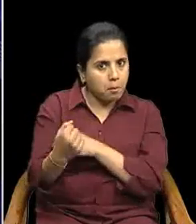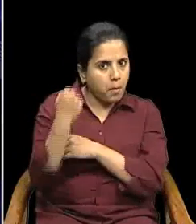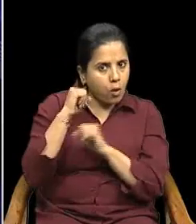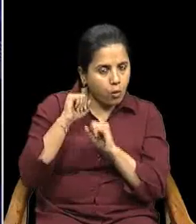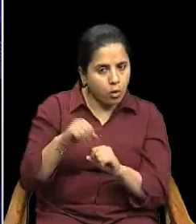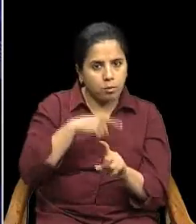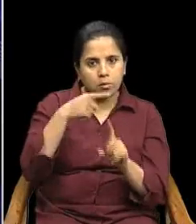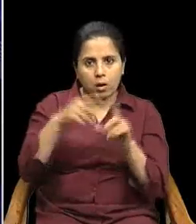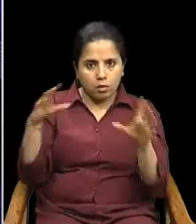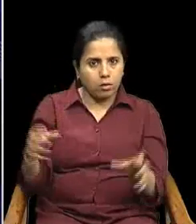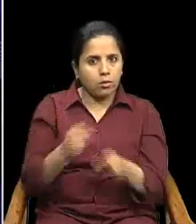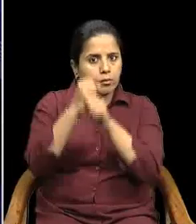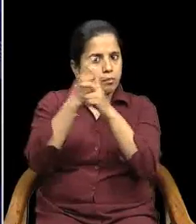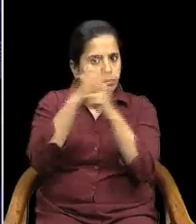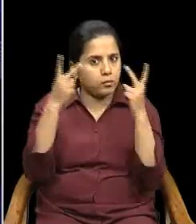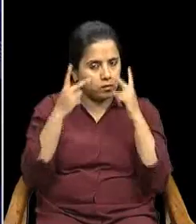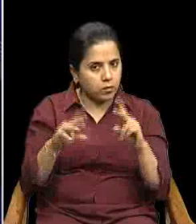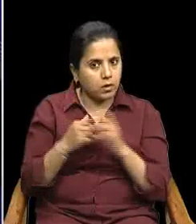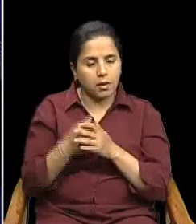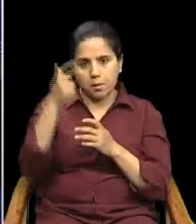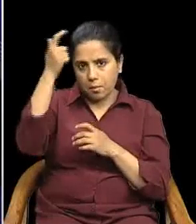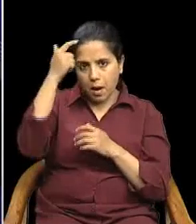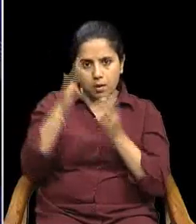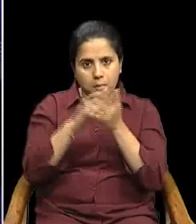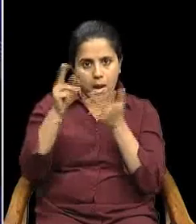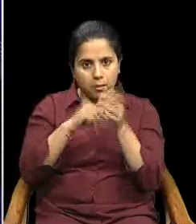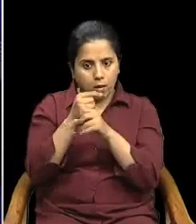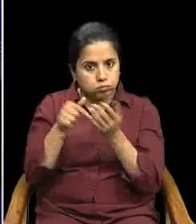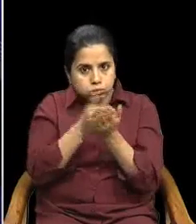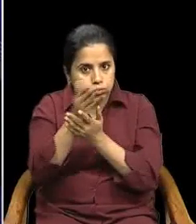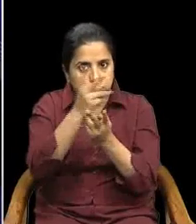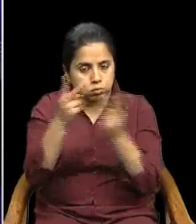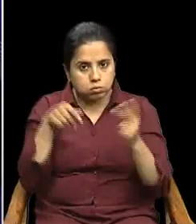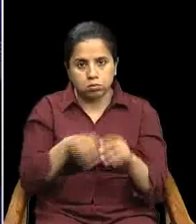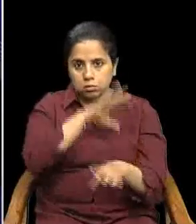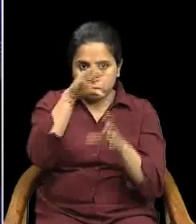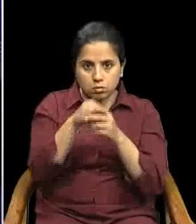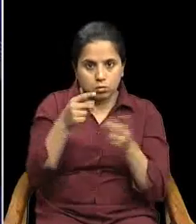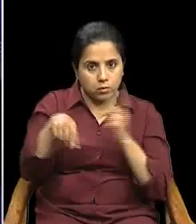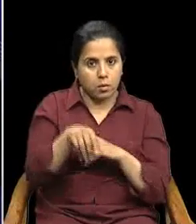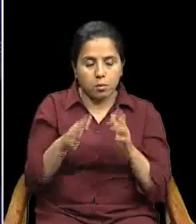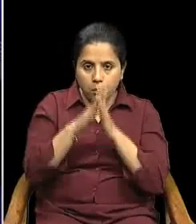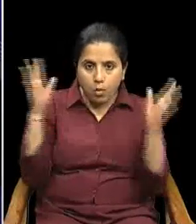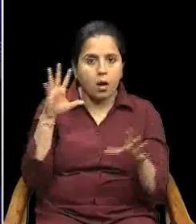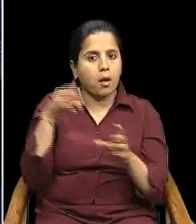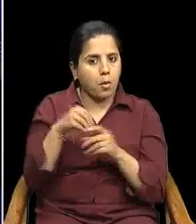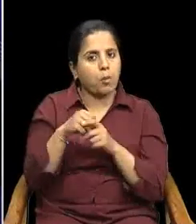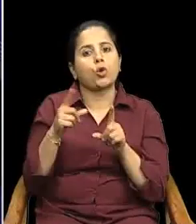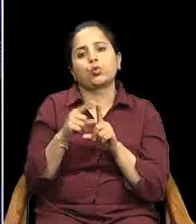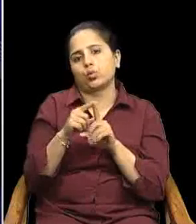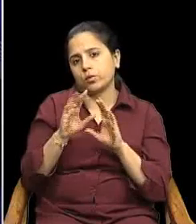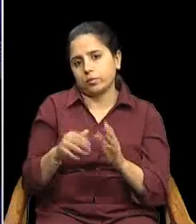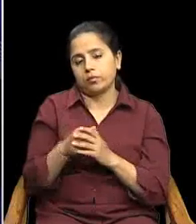the summarization power, the mind mapping power, and contributes immensely. There are